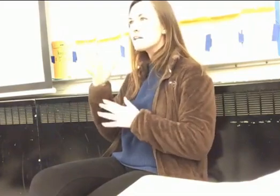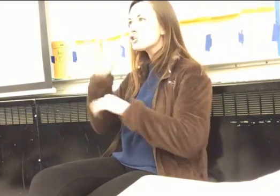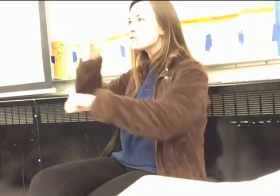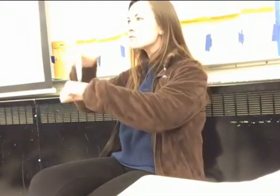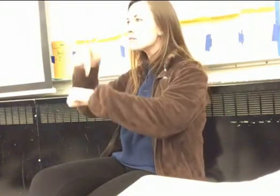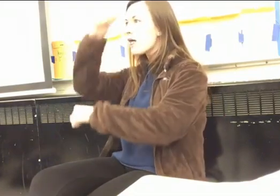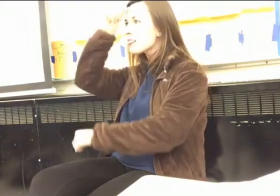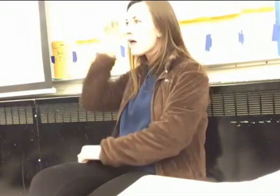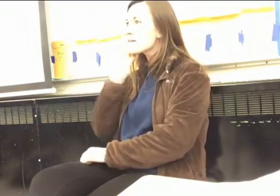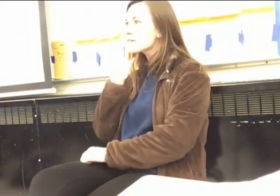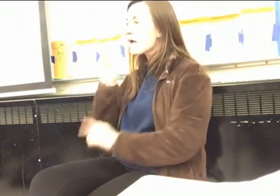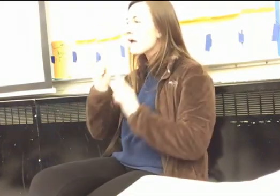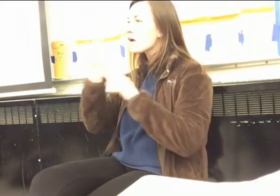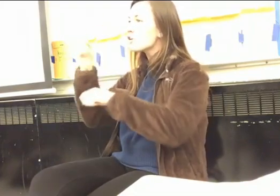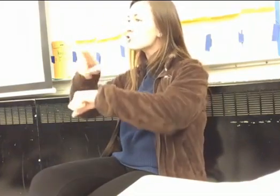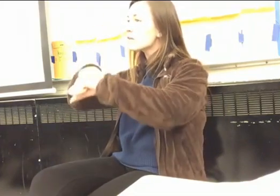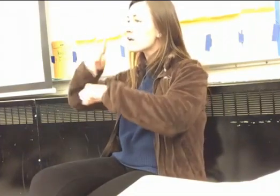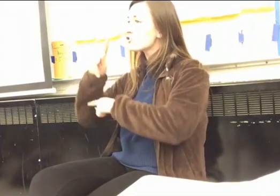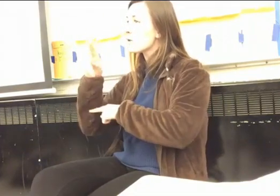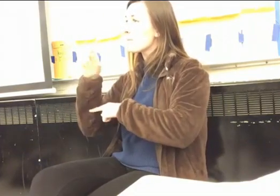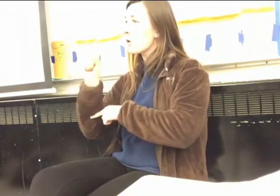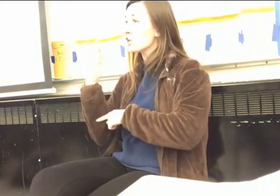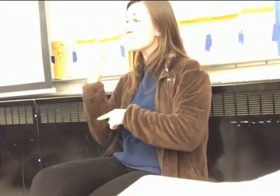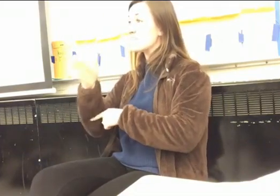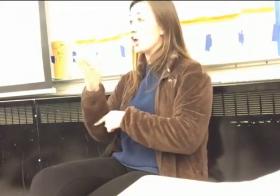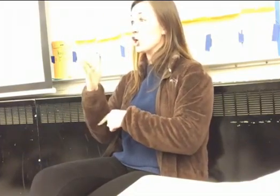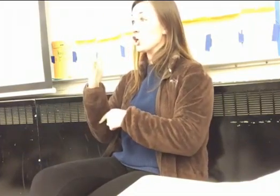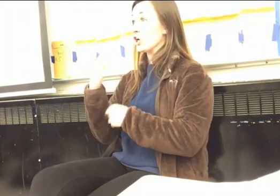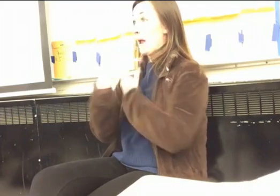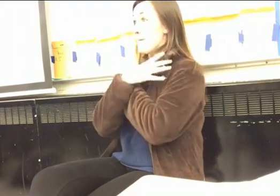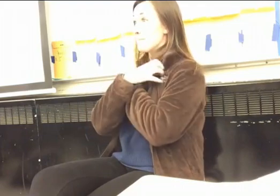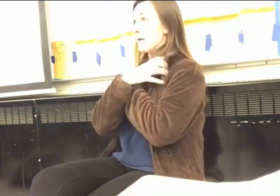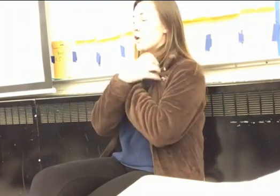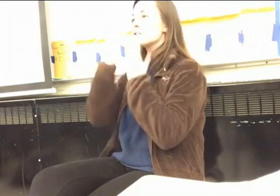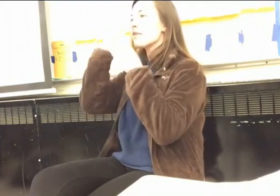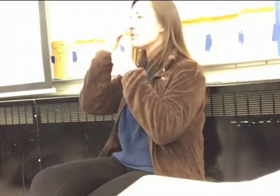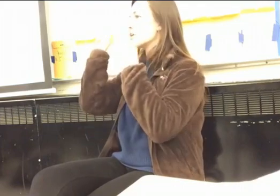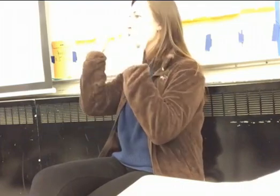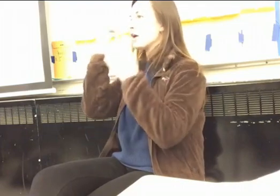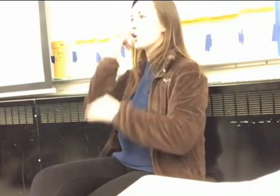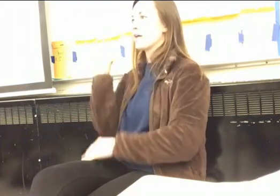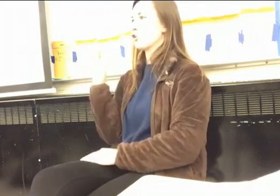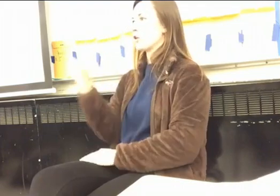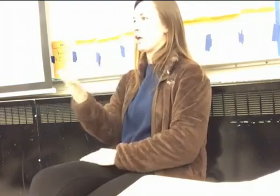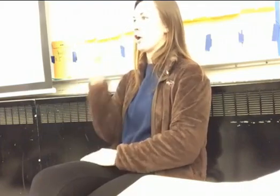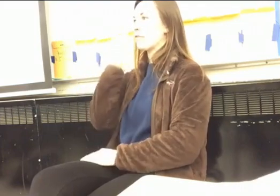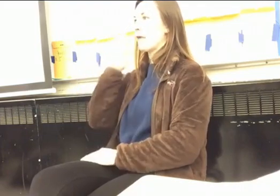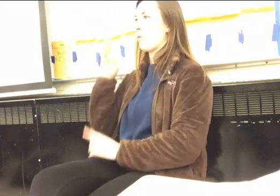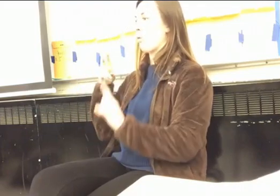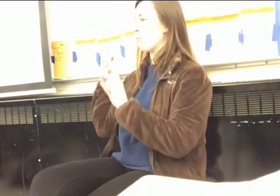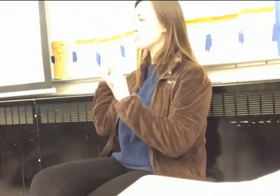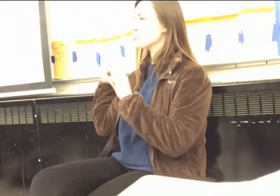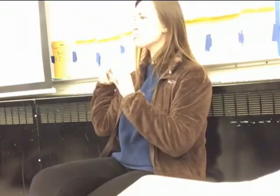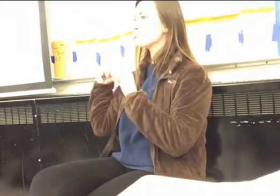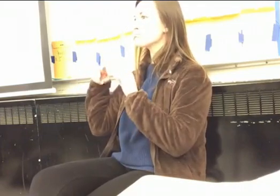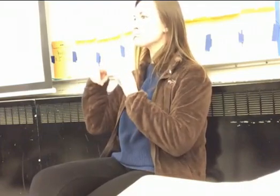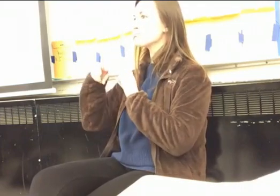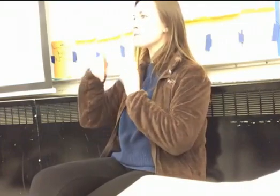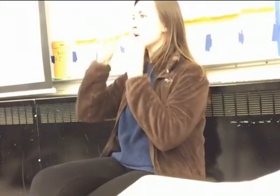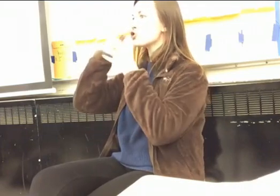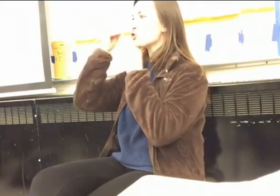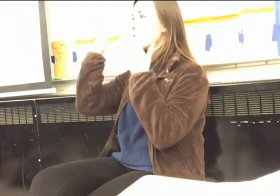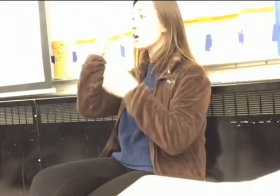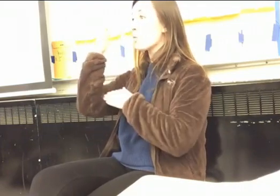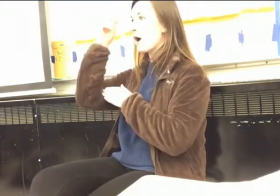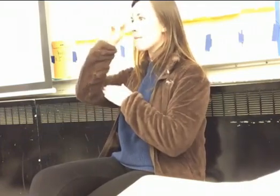Alaska and been to the national parks up there, grizzly bears don't care if you exist. I mean, they'll walk right by you. They don't care because they have nothing to